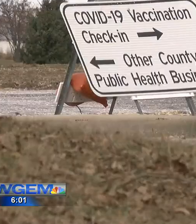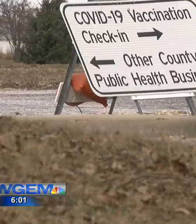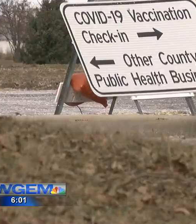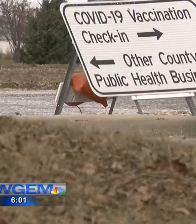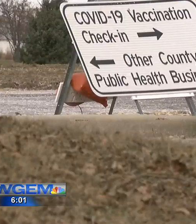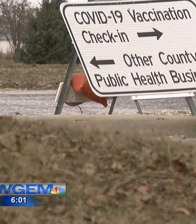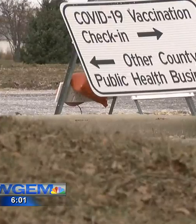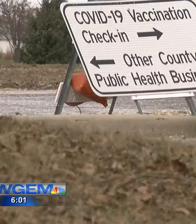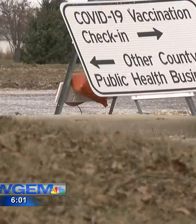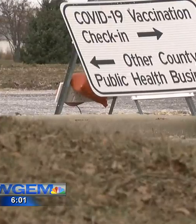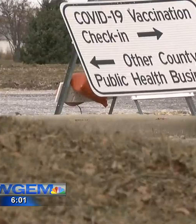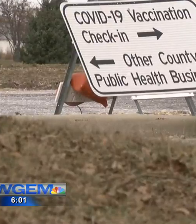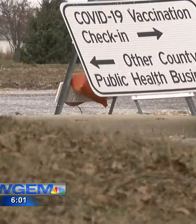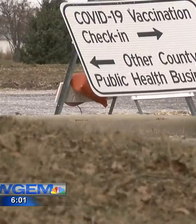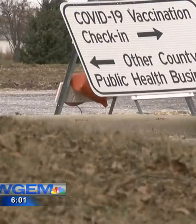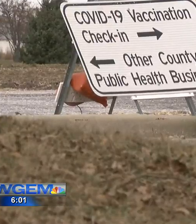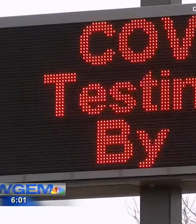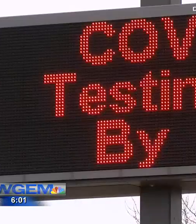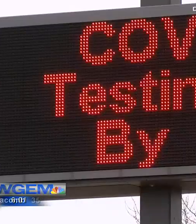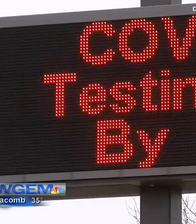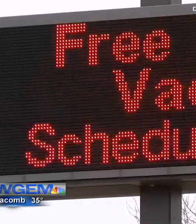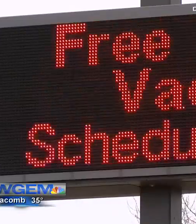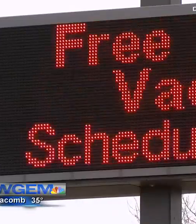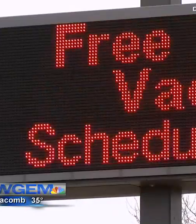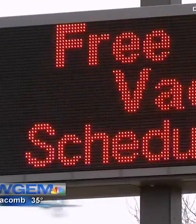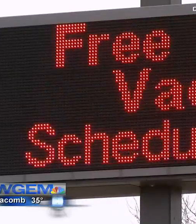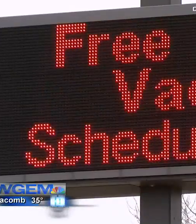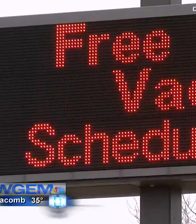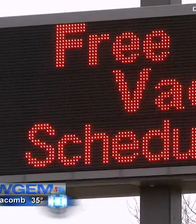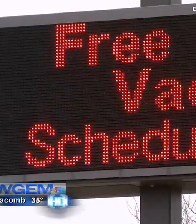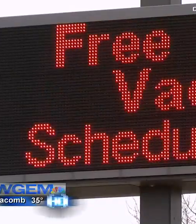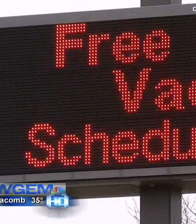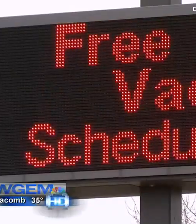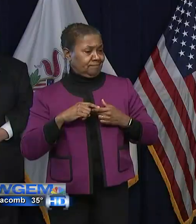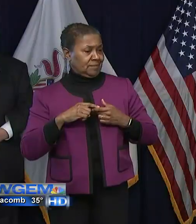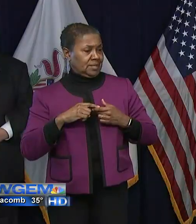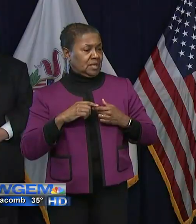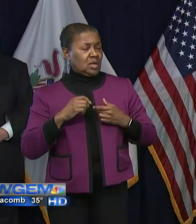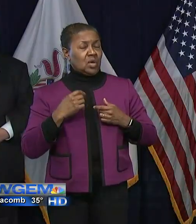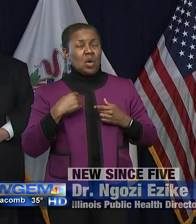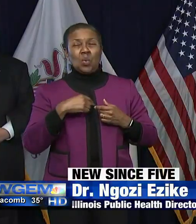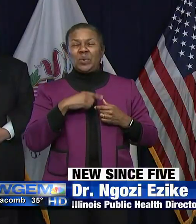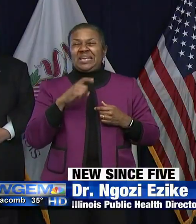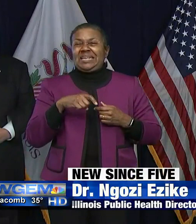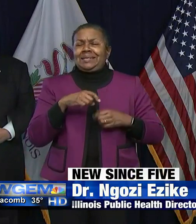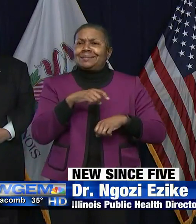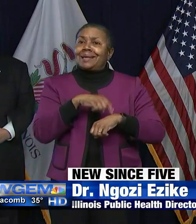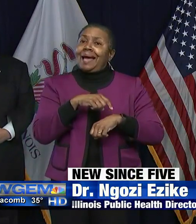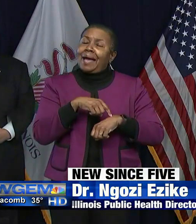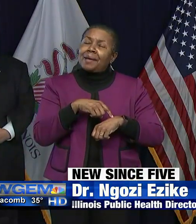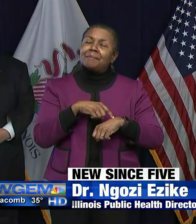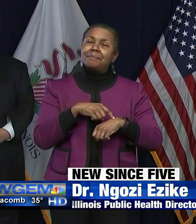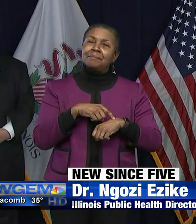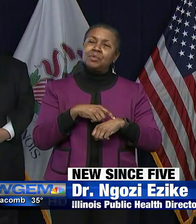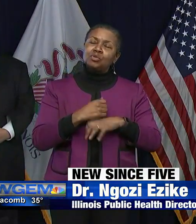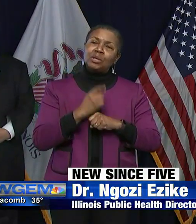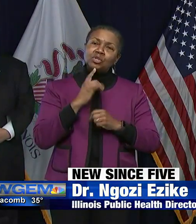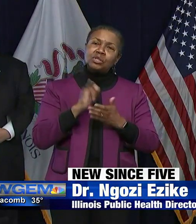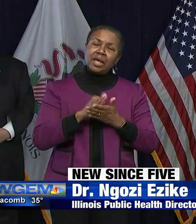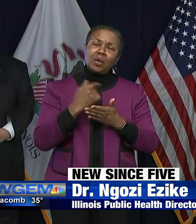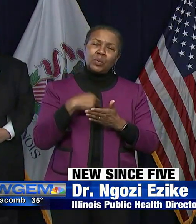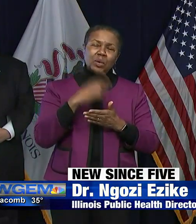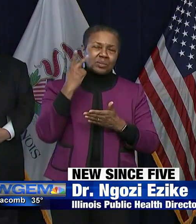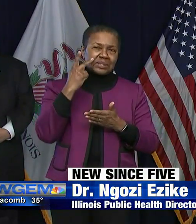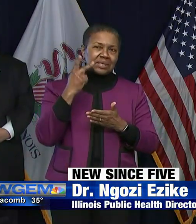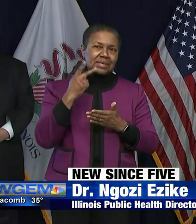spread, vaccine eligibility for younger kids, and more parents getting their kids vaccinated. We need some time to make sure that we don't see some